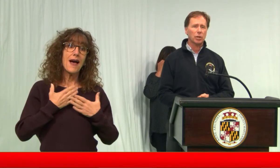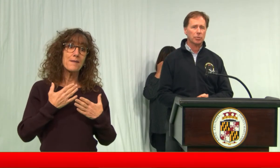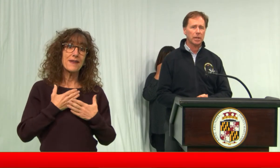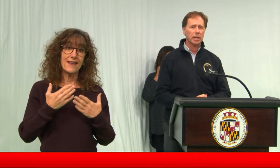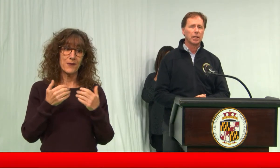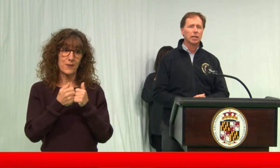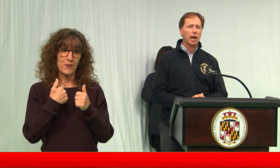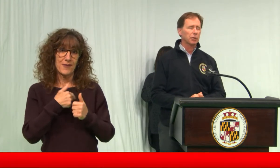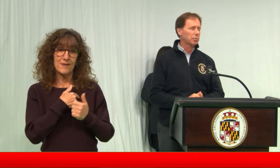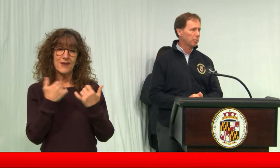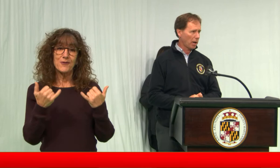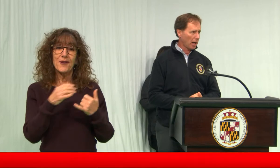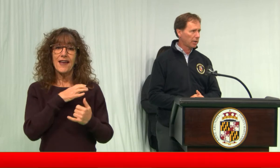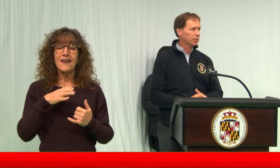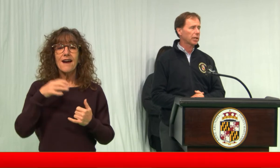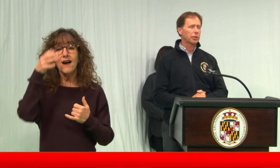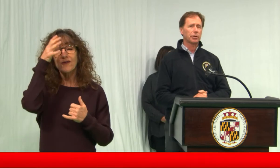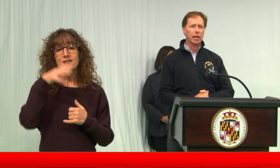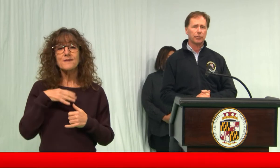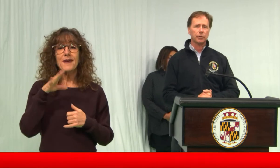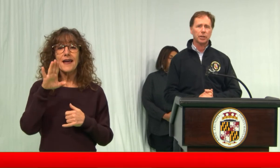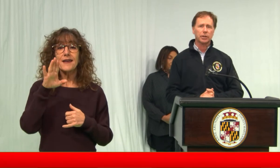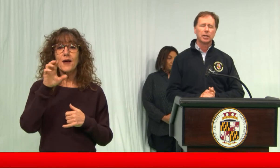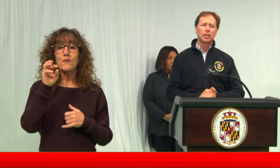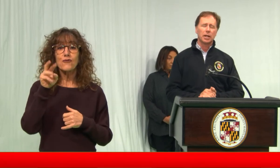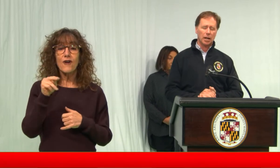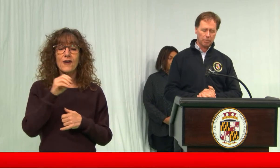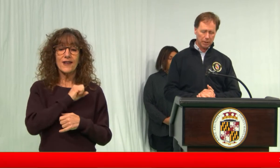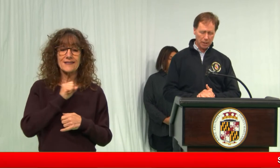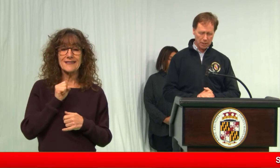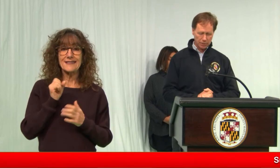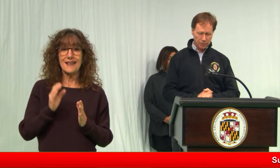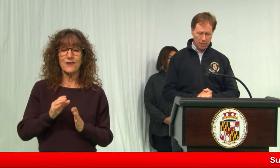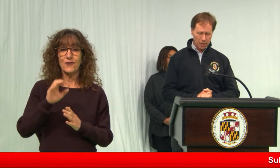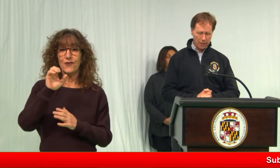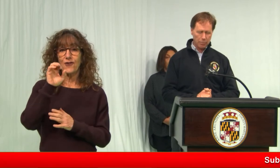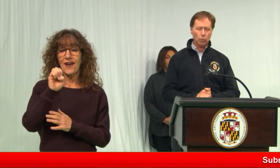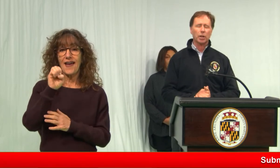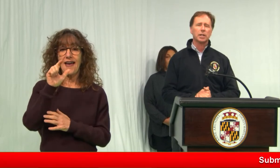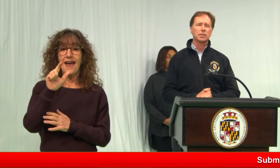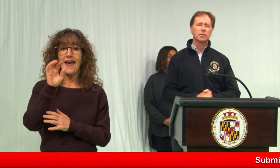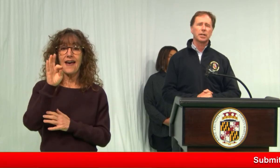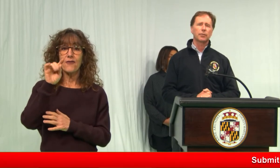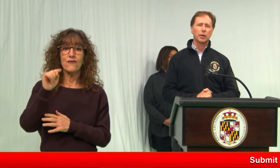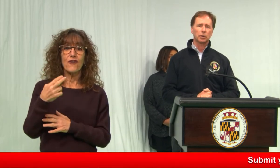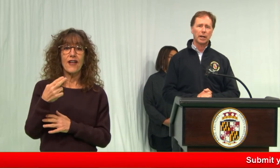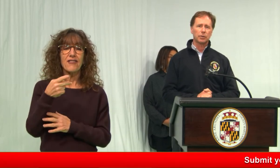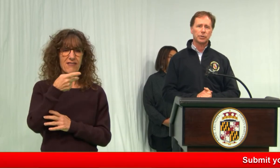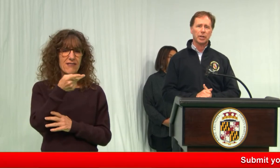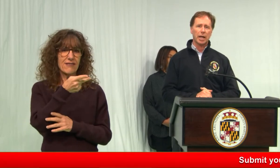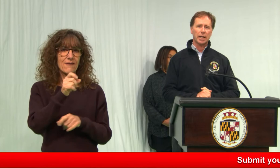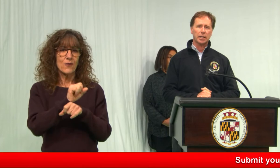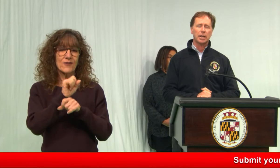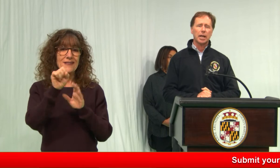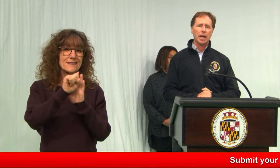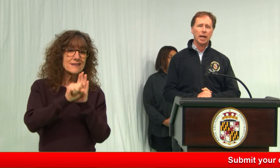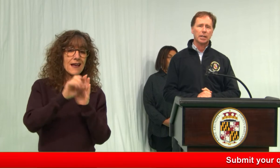that I have with me Congressman Brown and Senator Elfrith, because they've been working at the state and federal